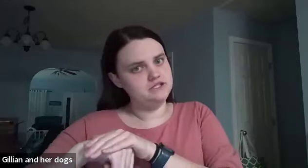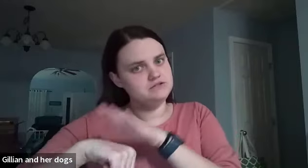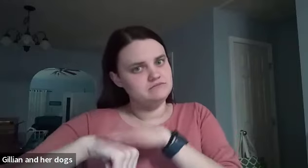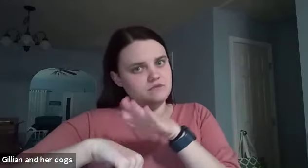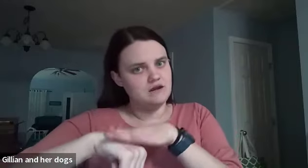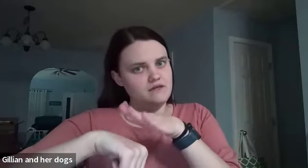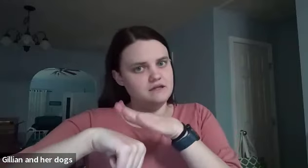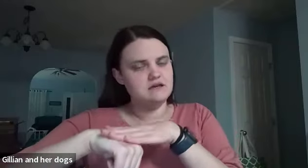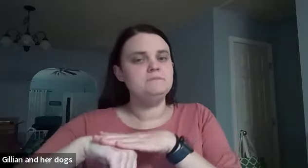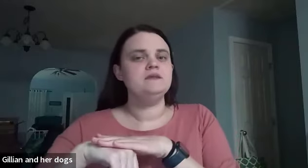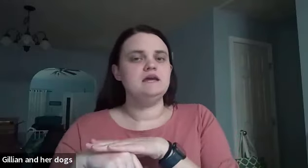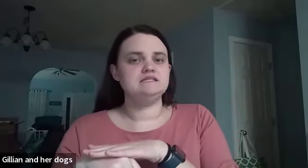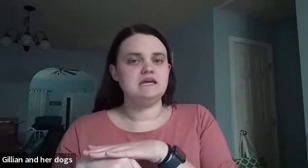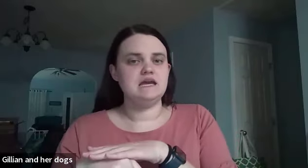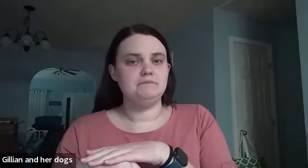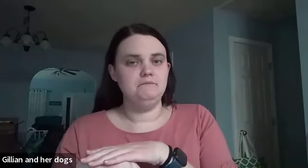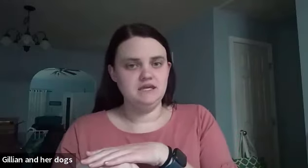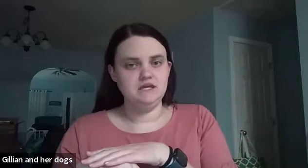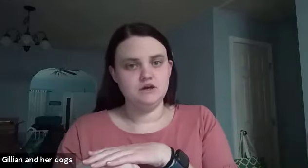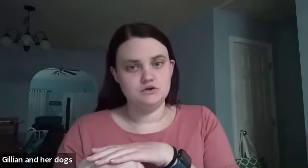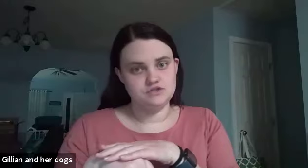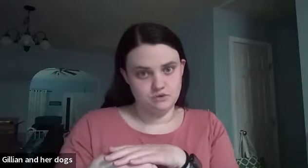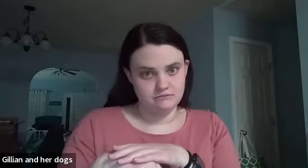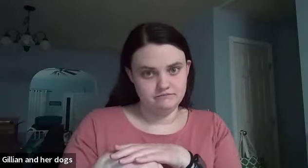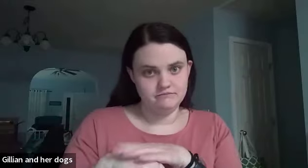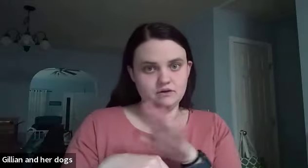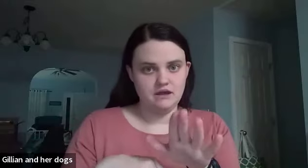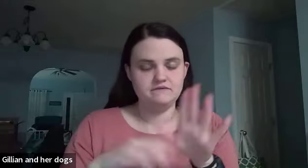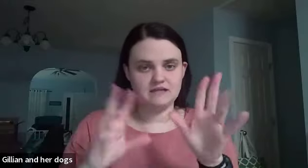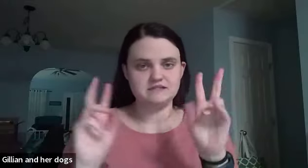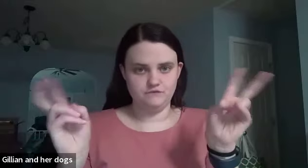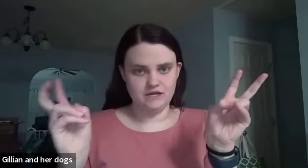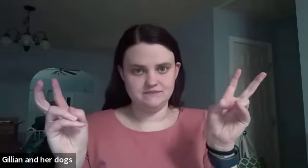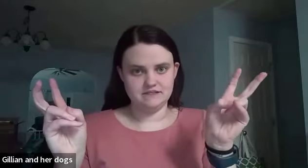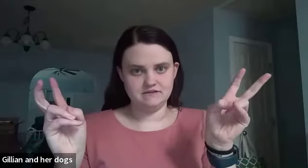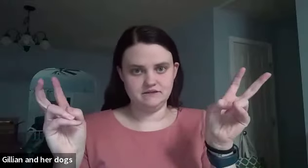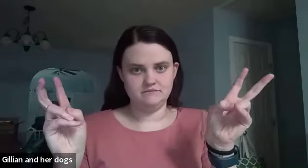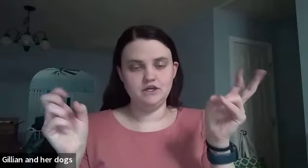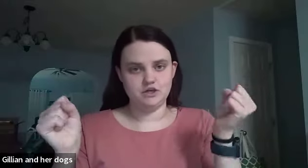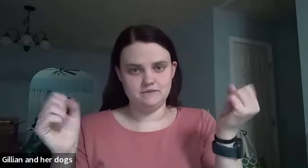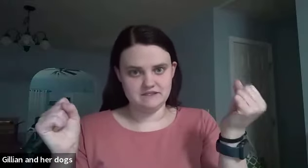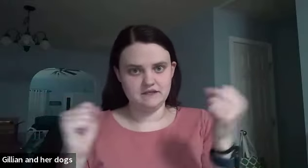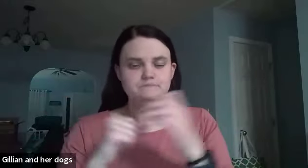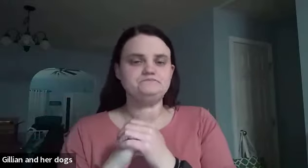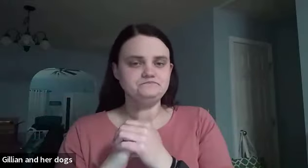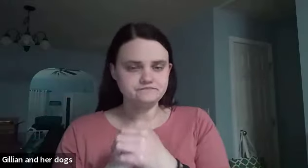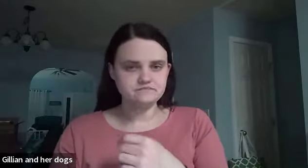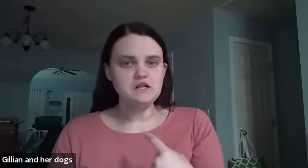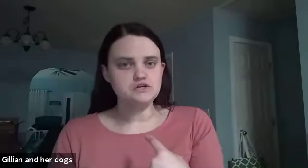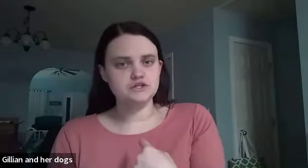English, kind of that heads up, is saying me go store. Okay. That's the phrase basically that you're going to be signing. So you